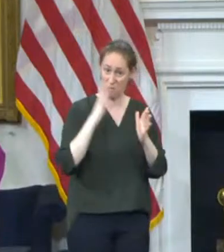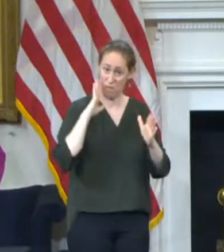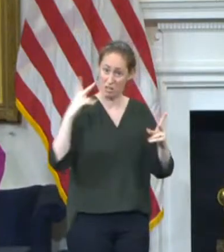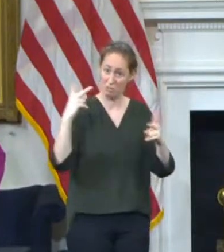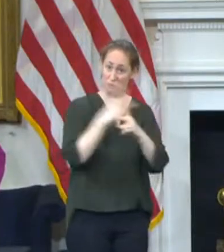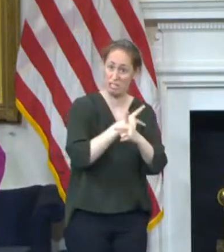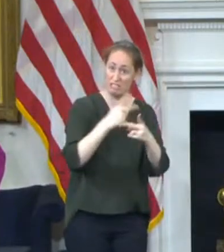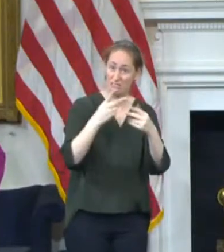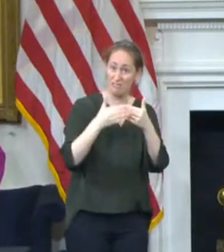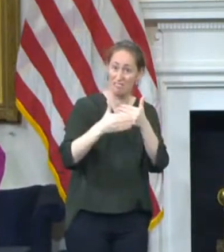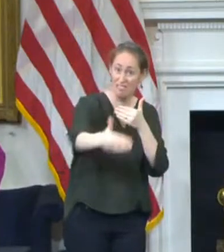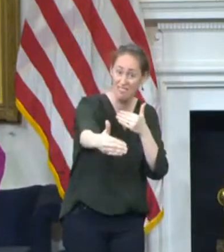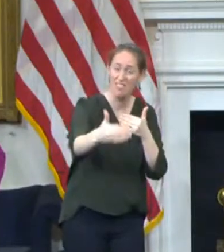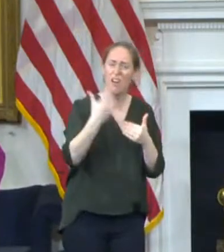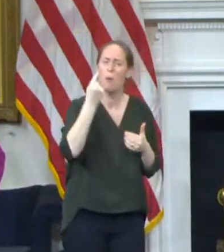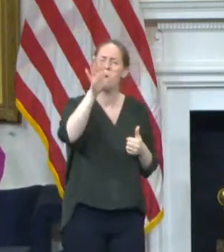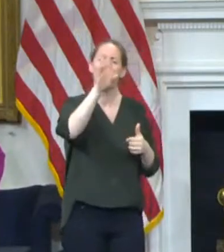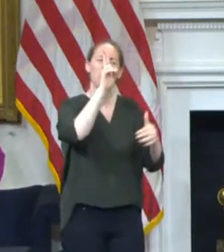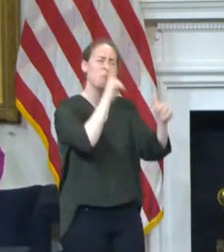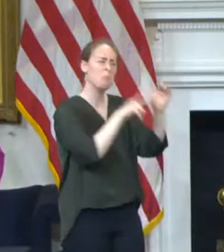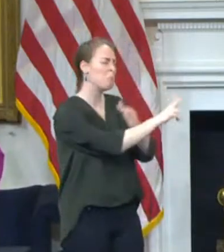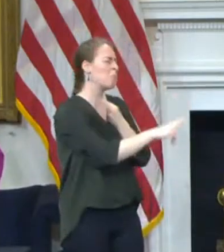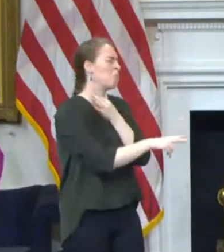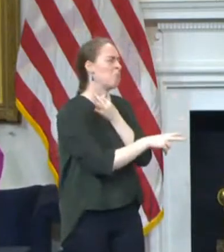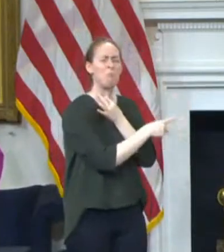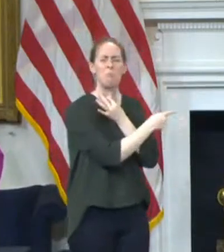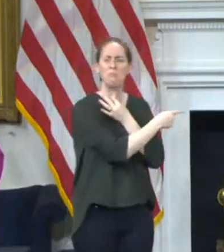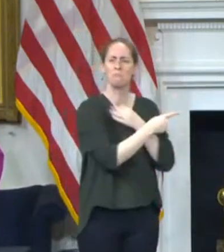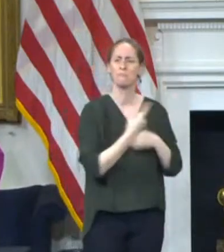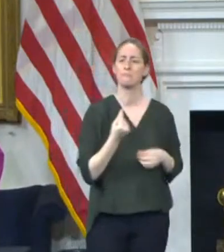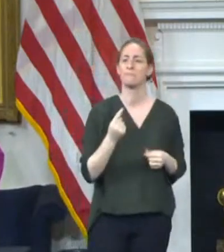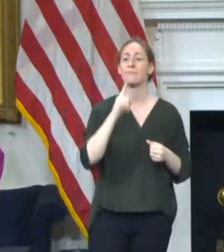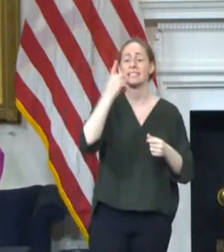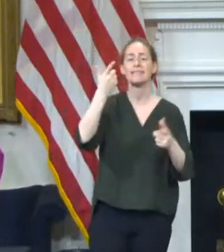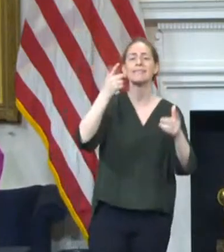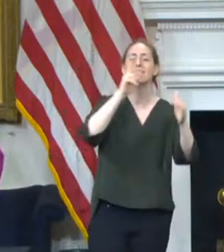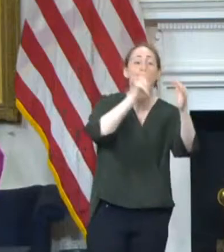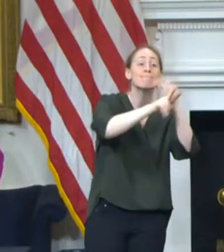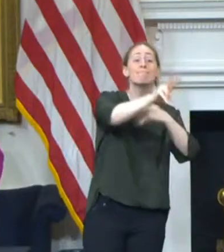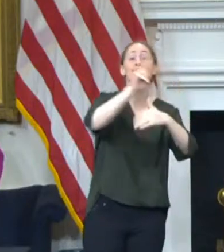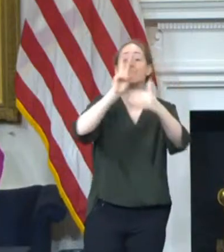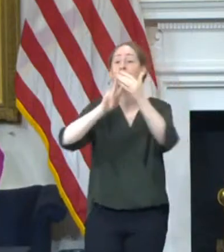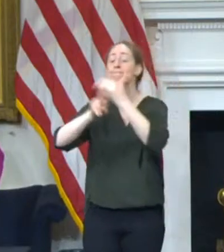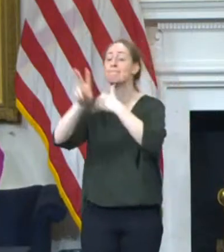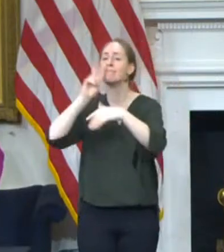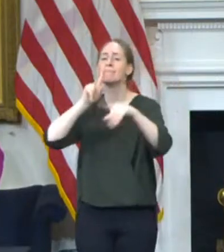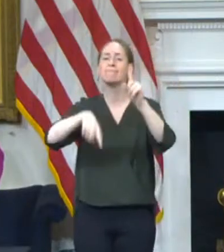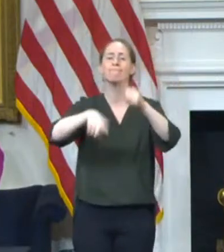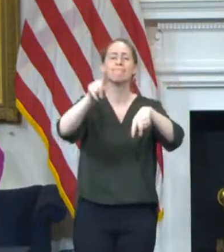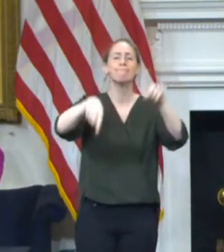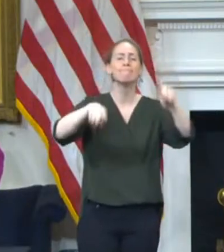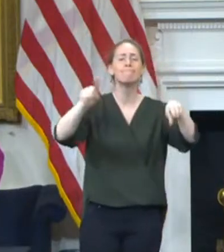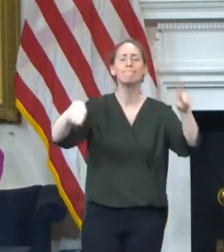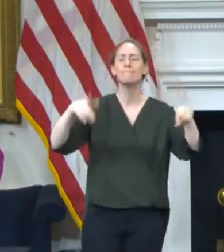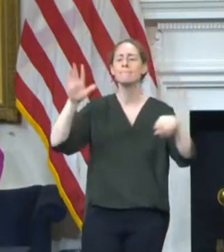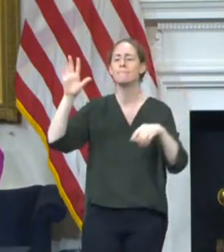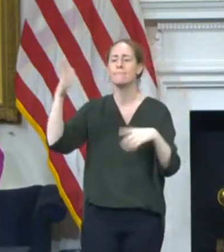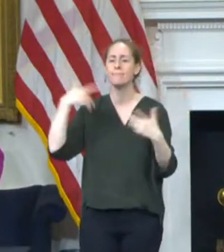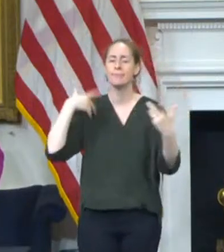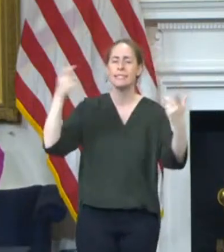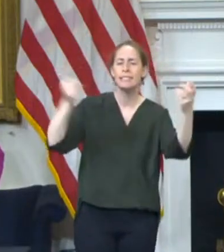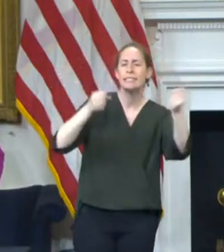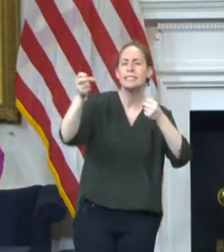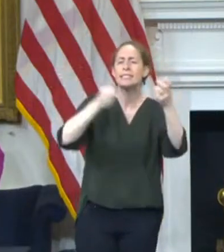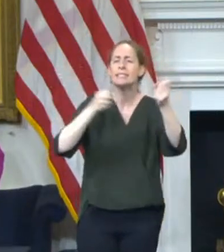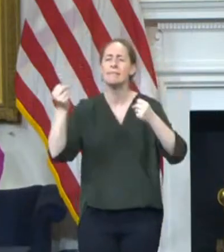there? Well, we see different modeling from different places. So obviously we do our own internal